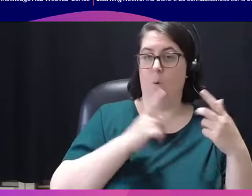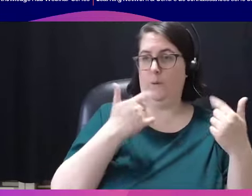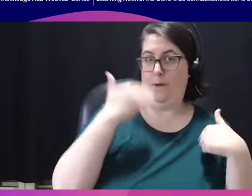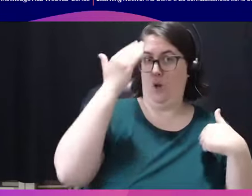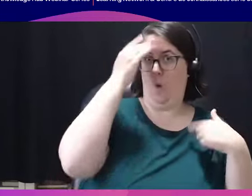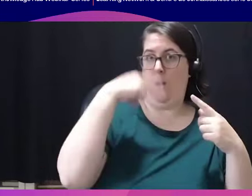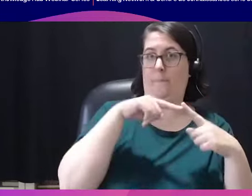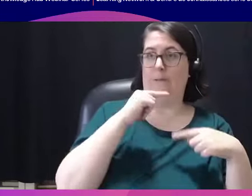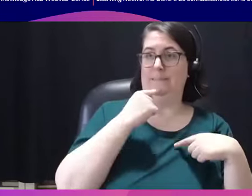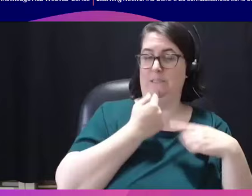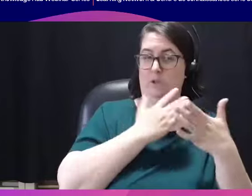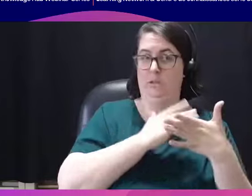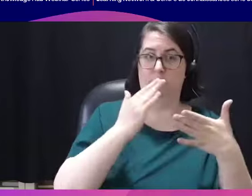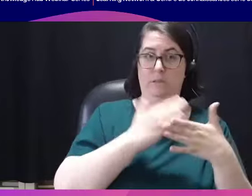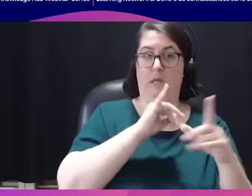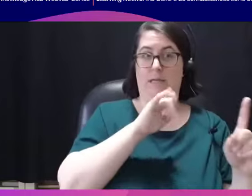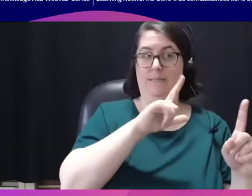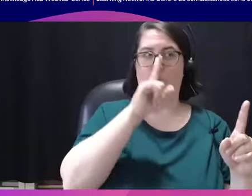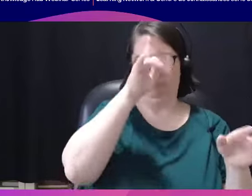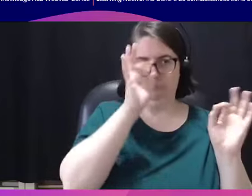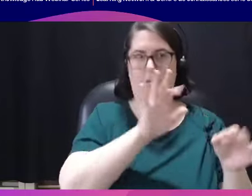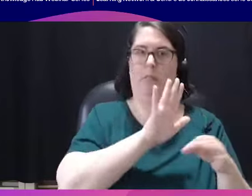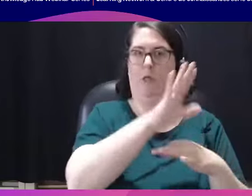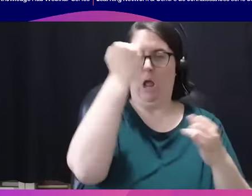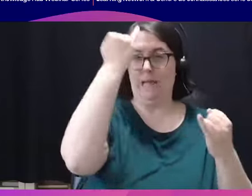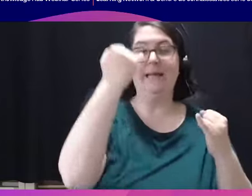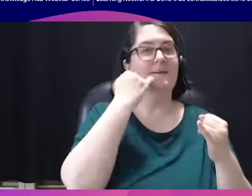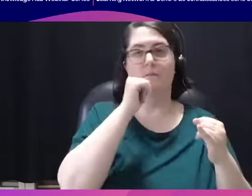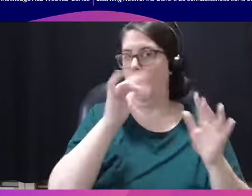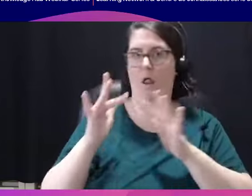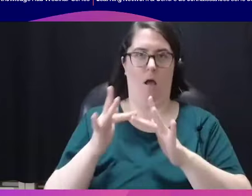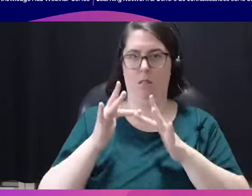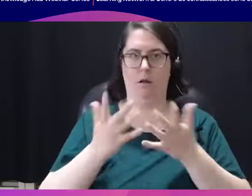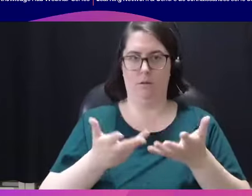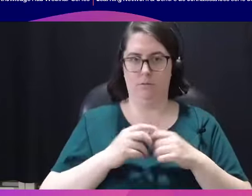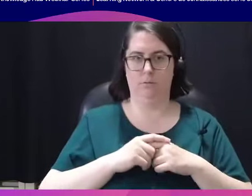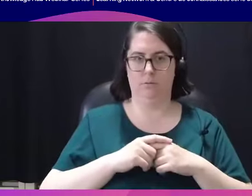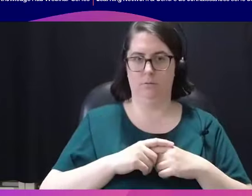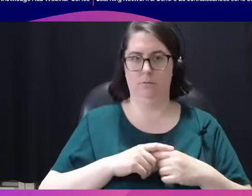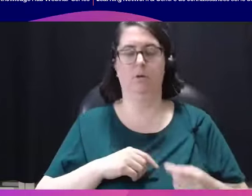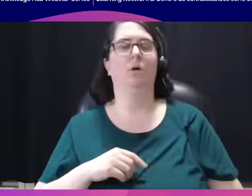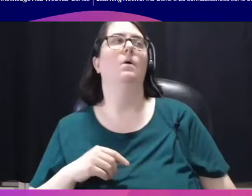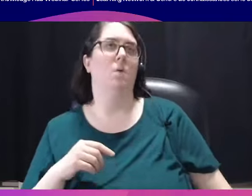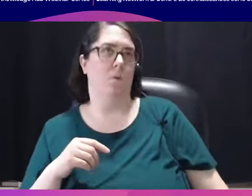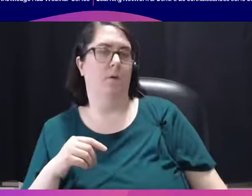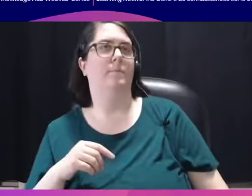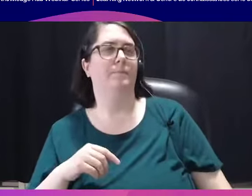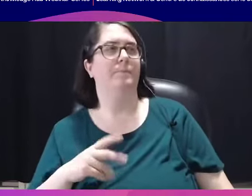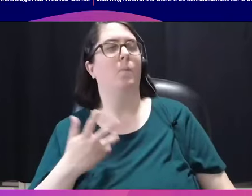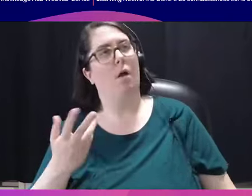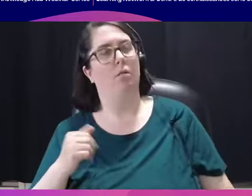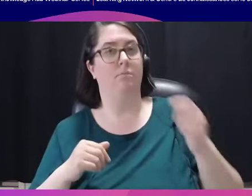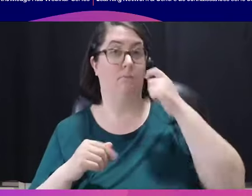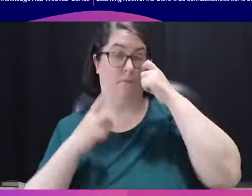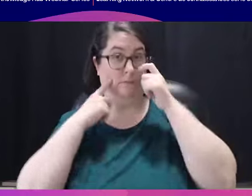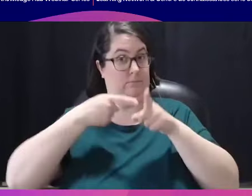degree to which incels are committed to incel ideology if they're not in the online environment? Yeah, I think specific to incels,